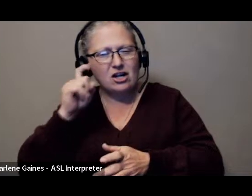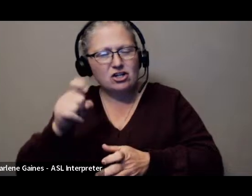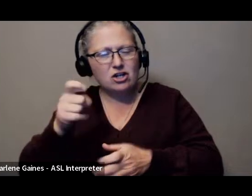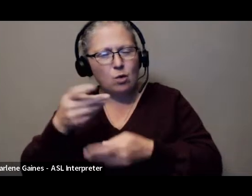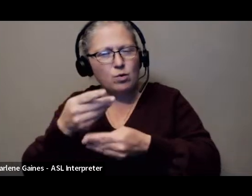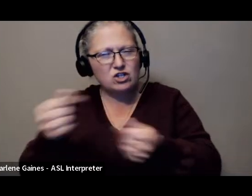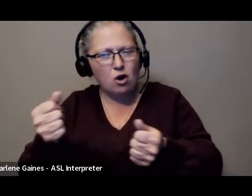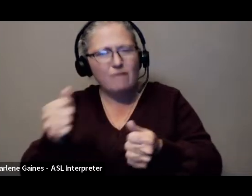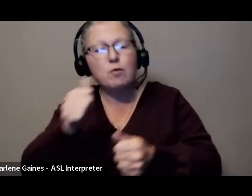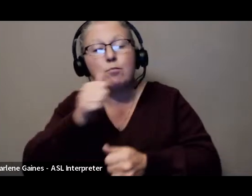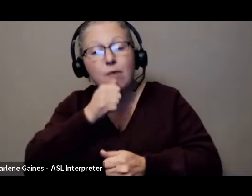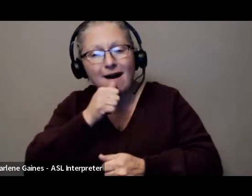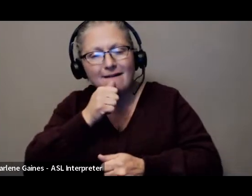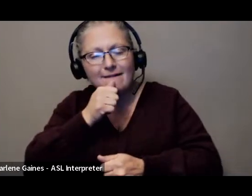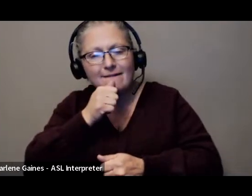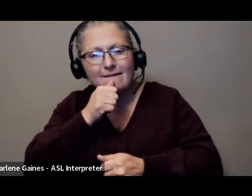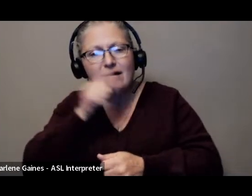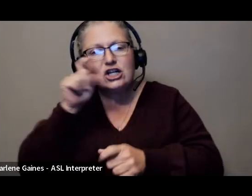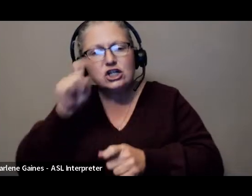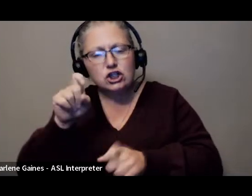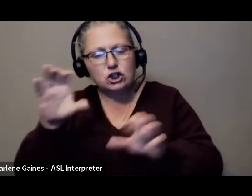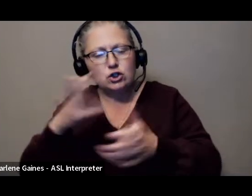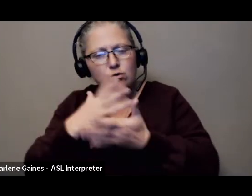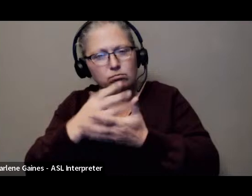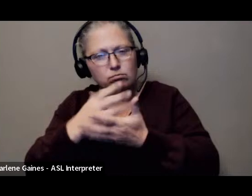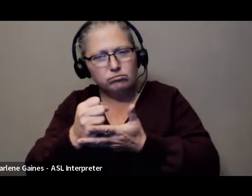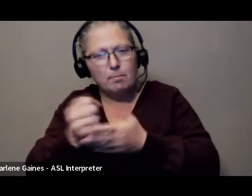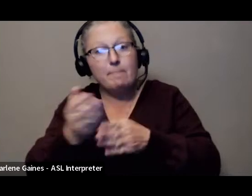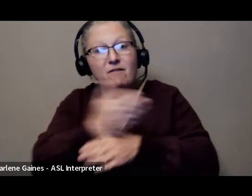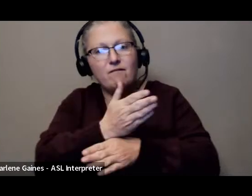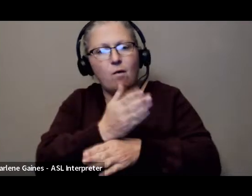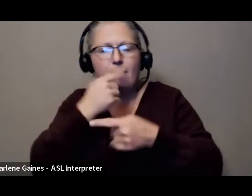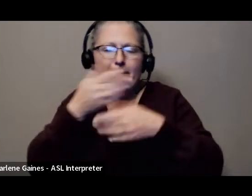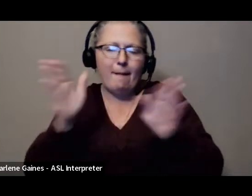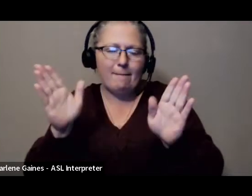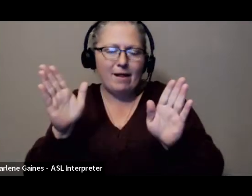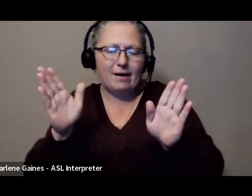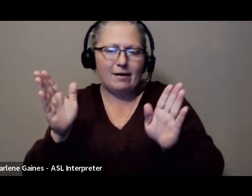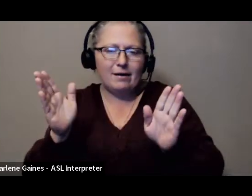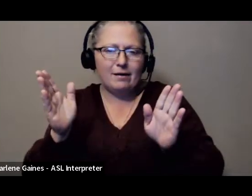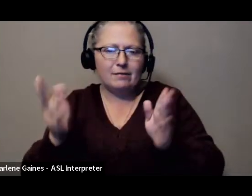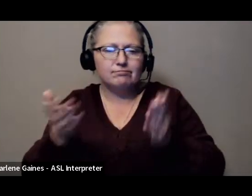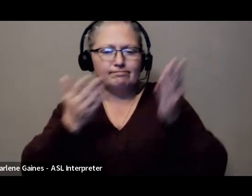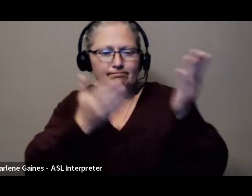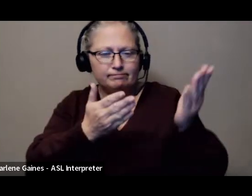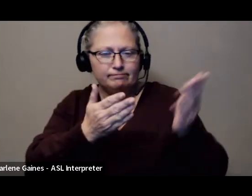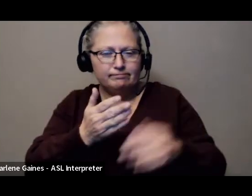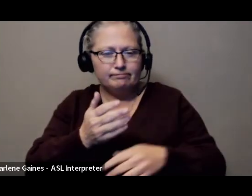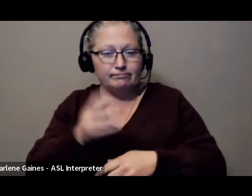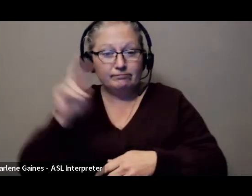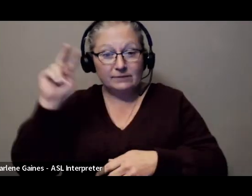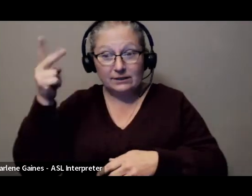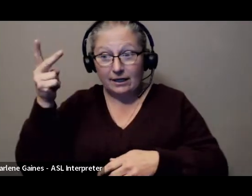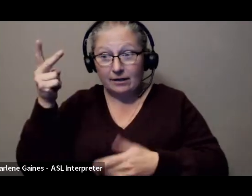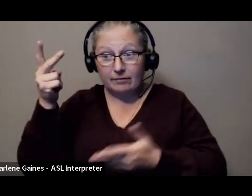it privately should be exhausted before we bring it to the public. Can I get a